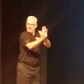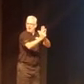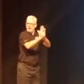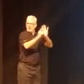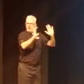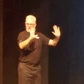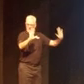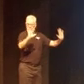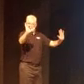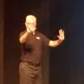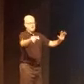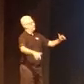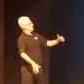by 1919. It was banned.